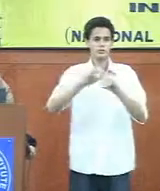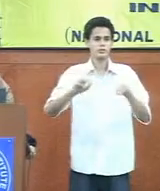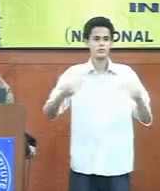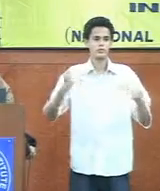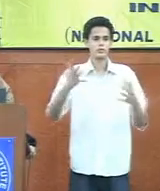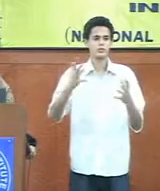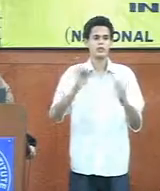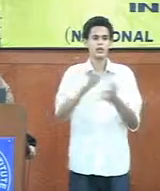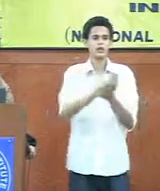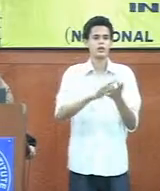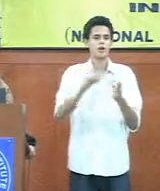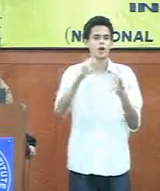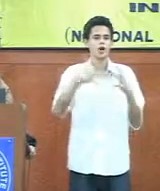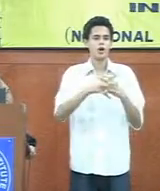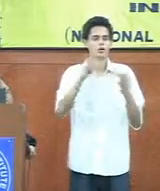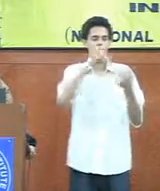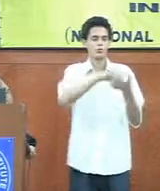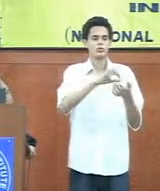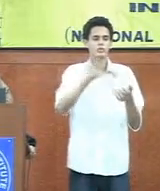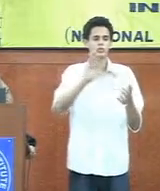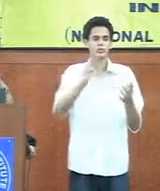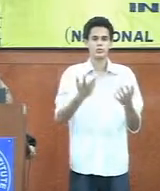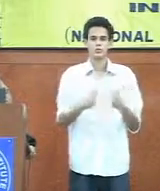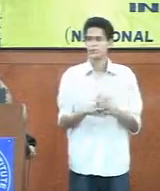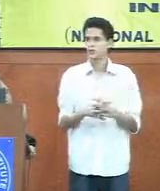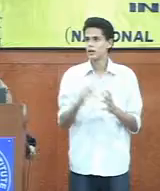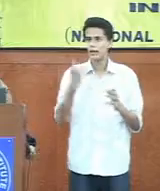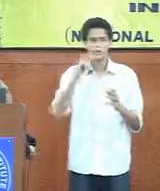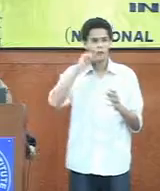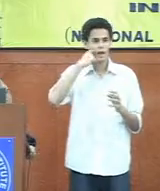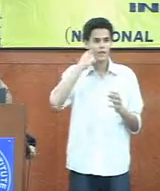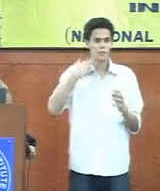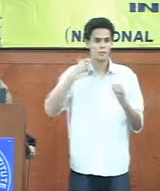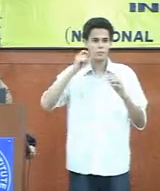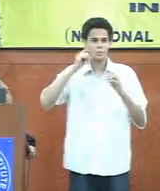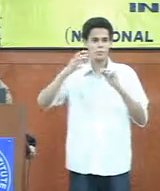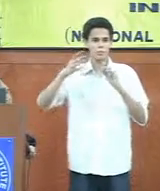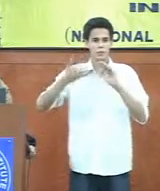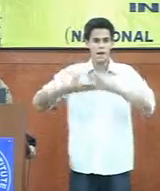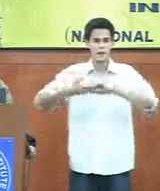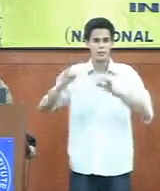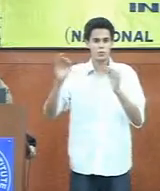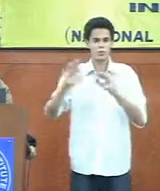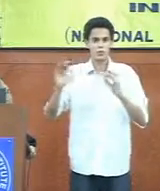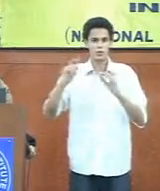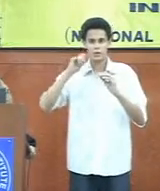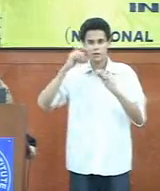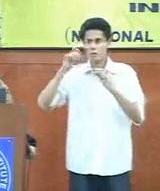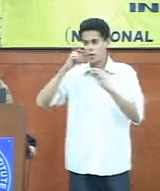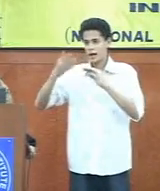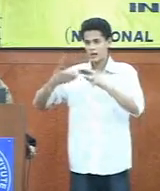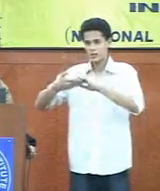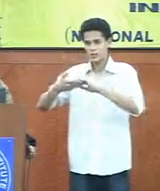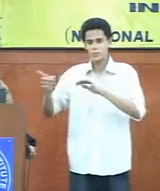they don't exist. I mean, if we don't have any class 1 heirs, for example, if a man did not marry, or if he married, his